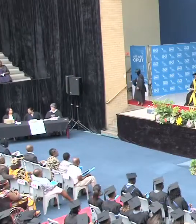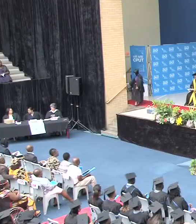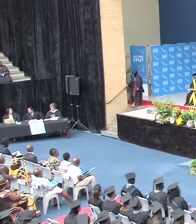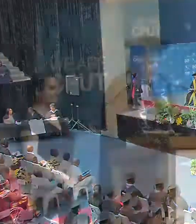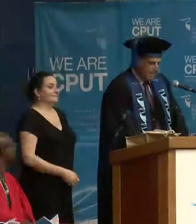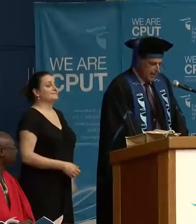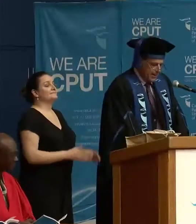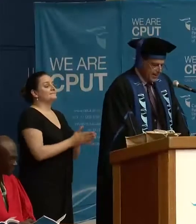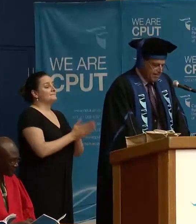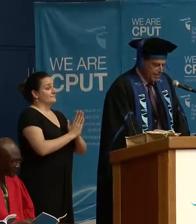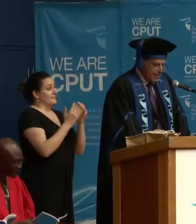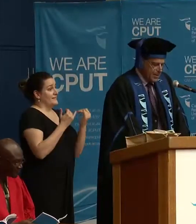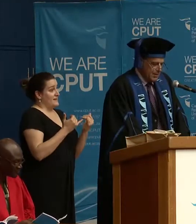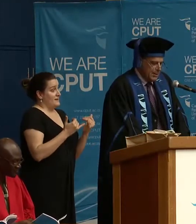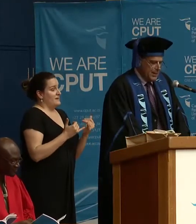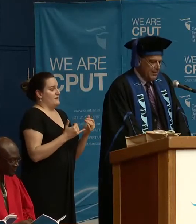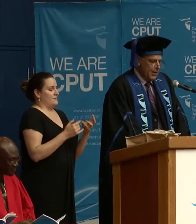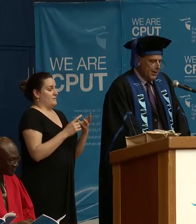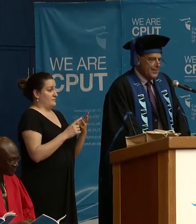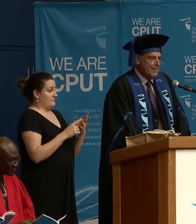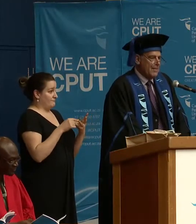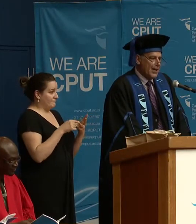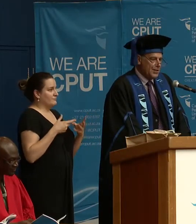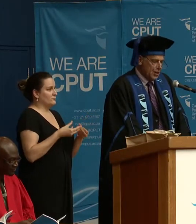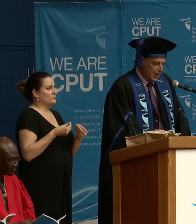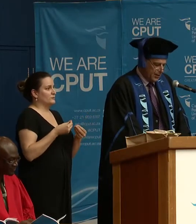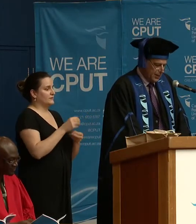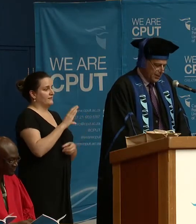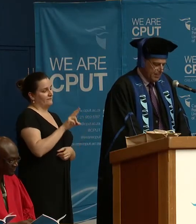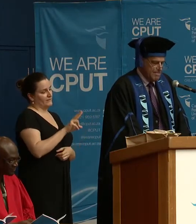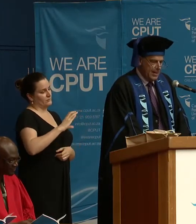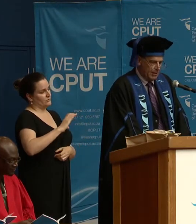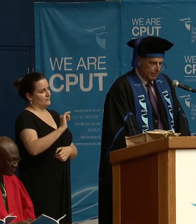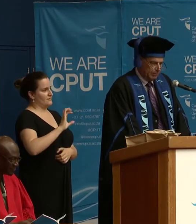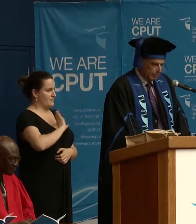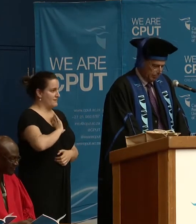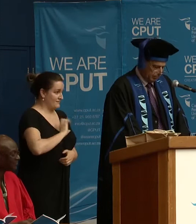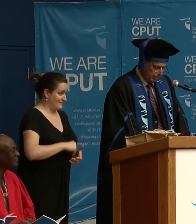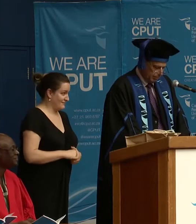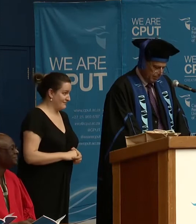I'm calling upon the receiver of the Vice Chancellor's Medal,